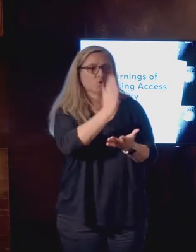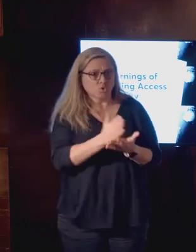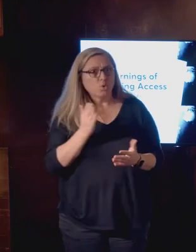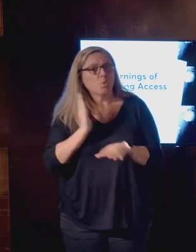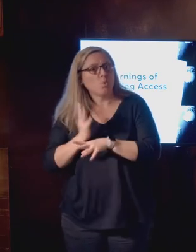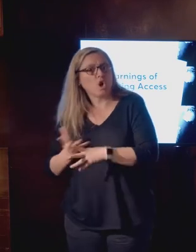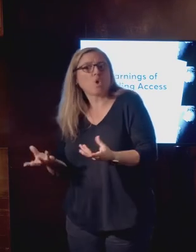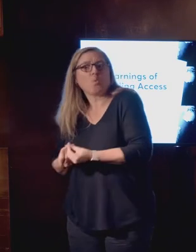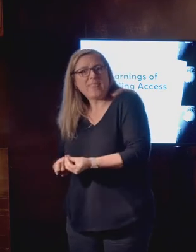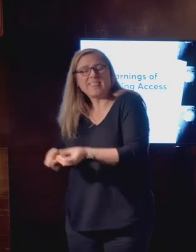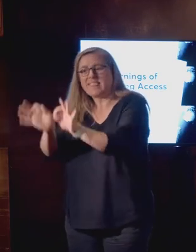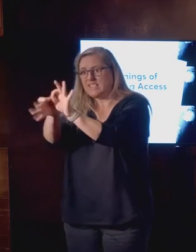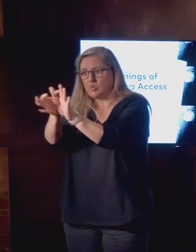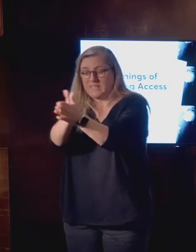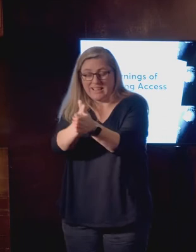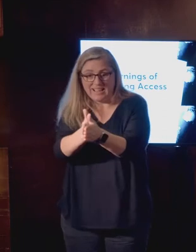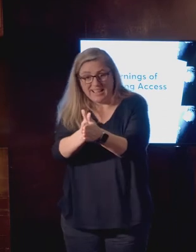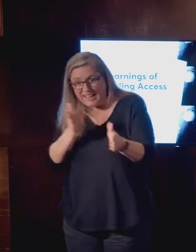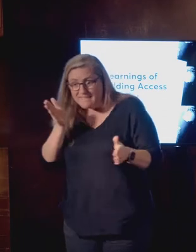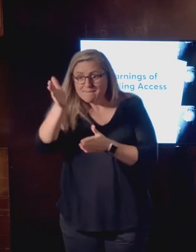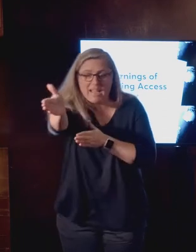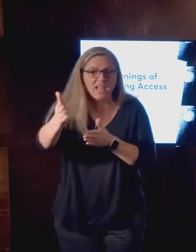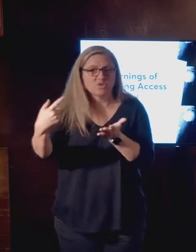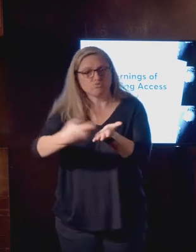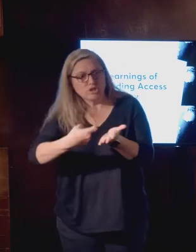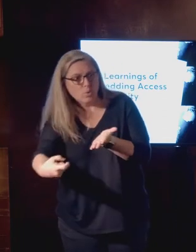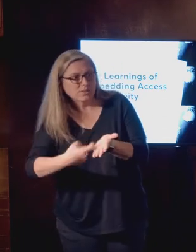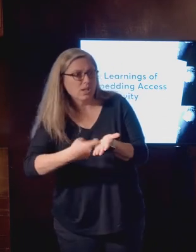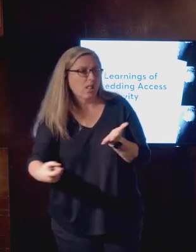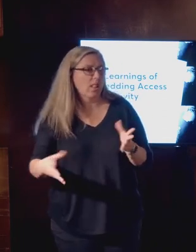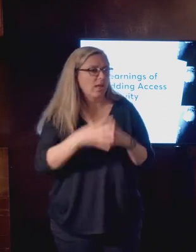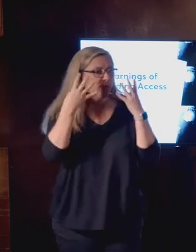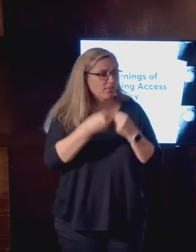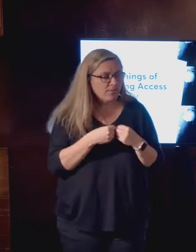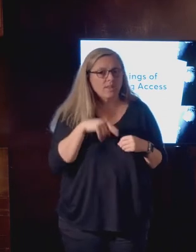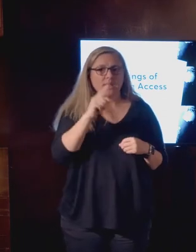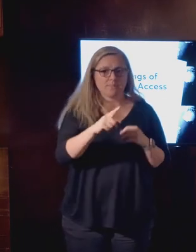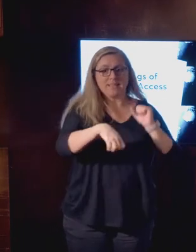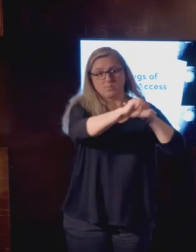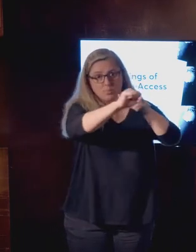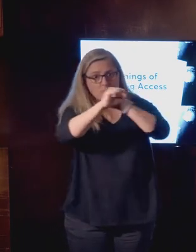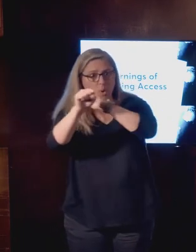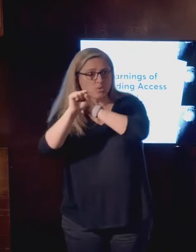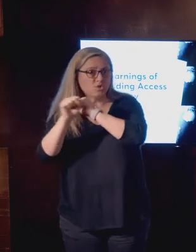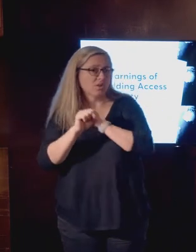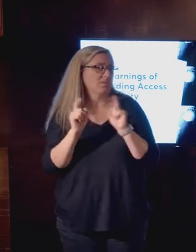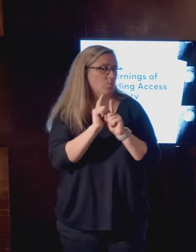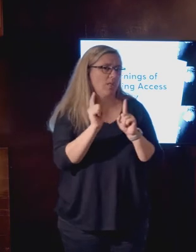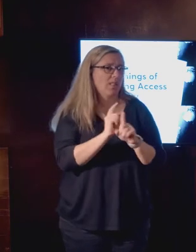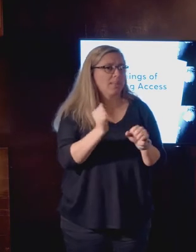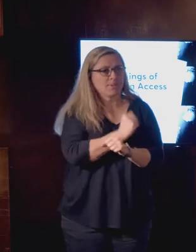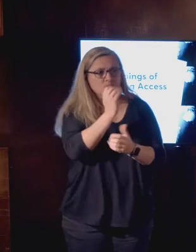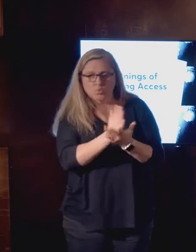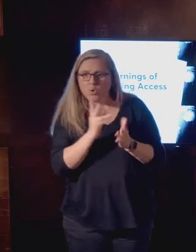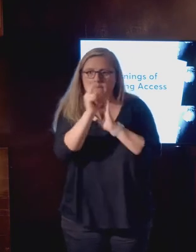Auslan interpreters well in advance in the rehearsal room, but also working with them in the promotion of the show. So making a